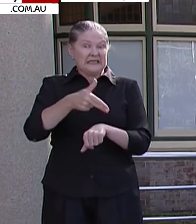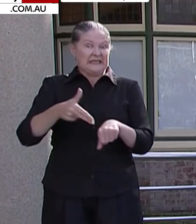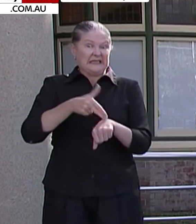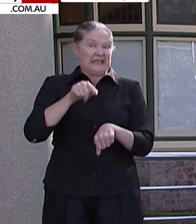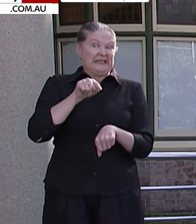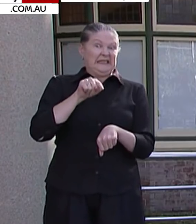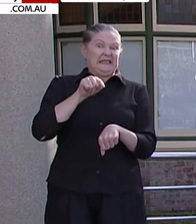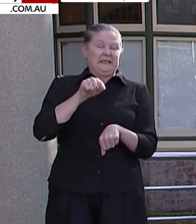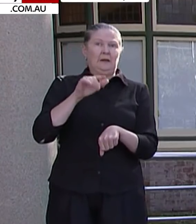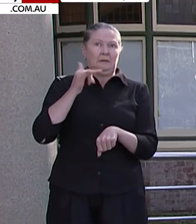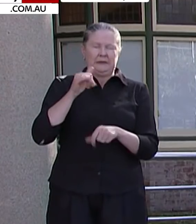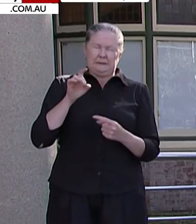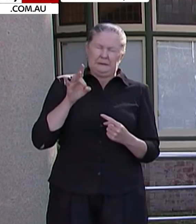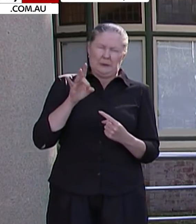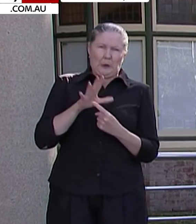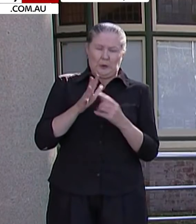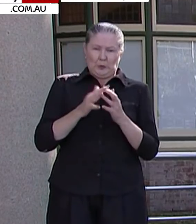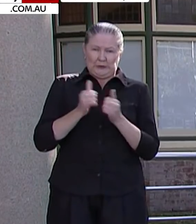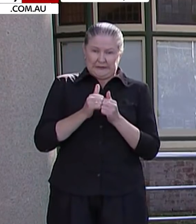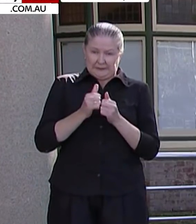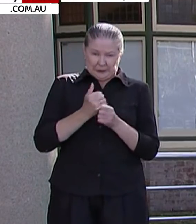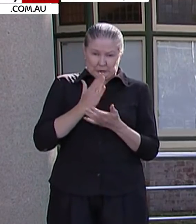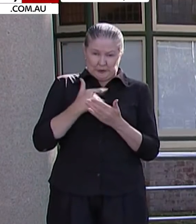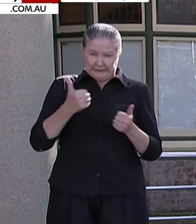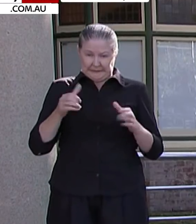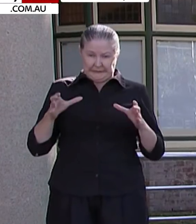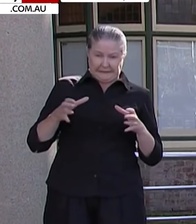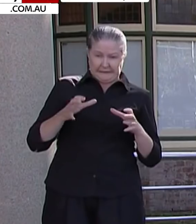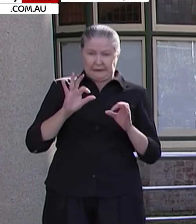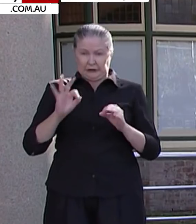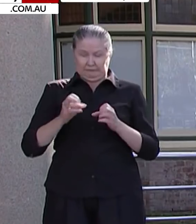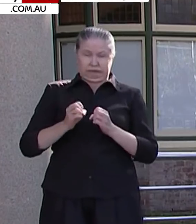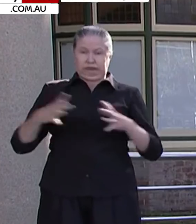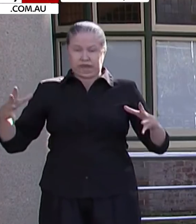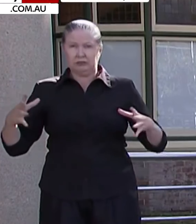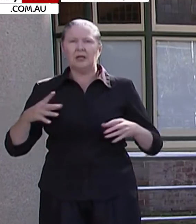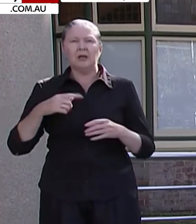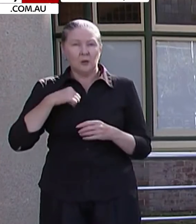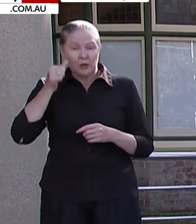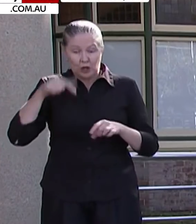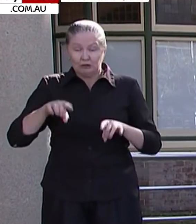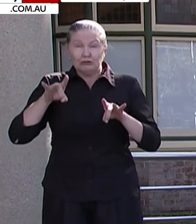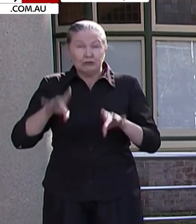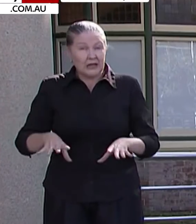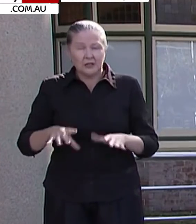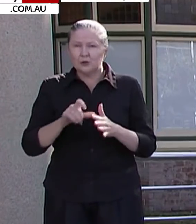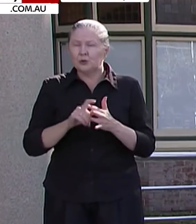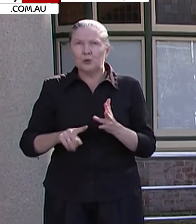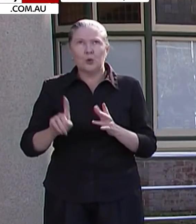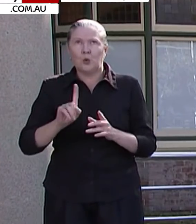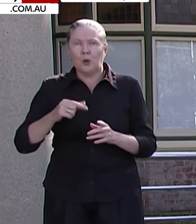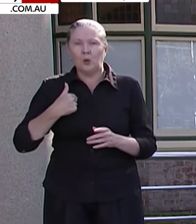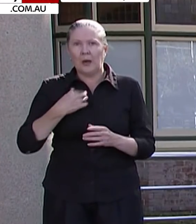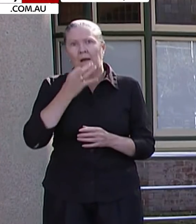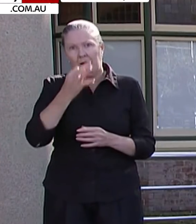in our fight against the coronavirus. Australians have done what we had hoped and more. They have stayed